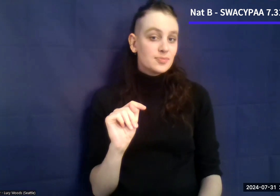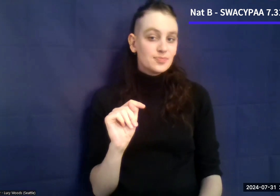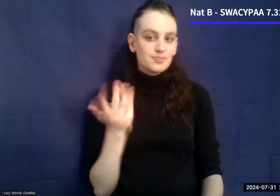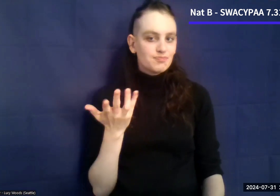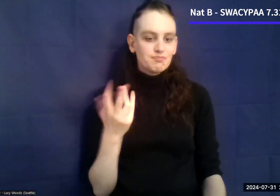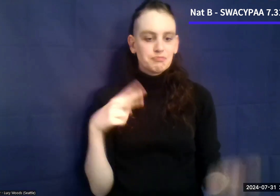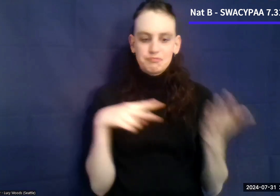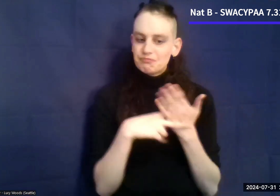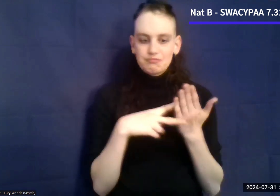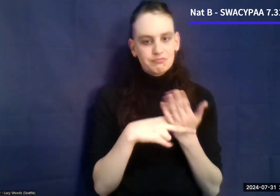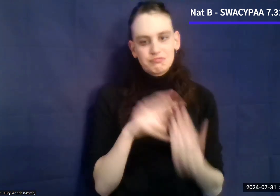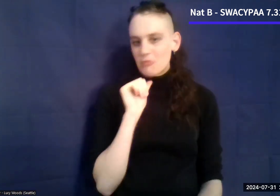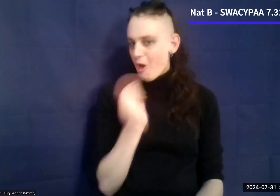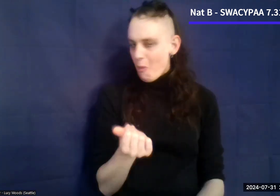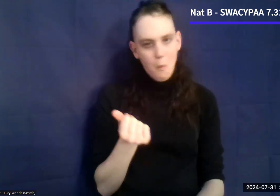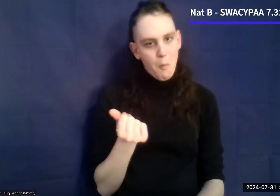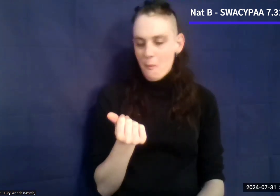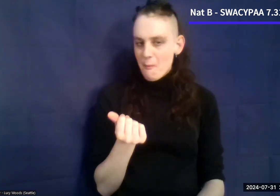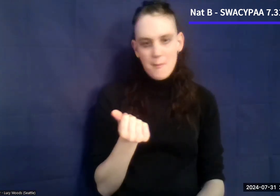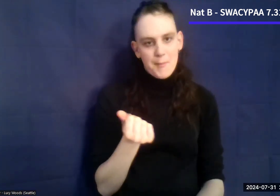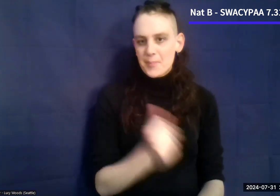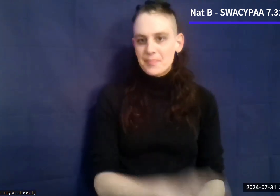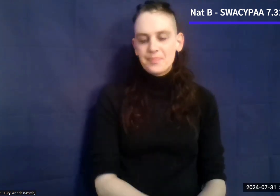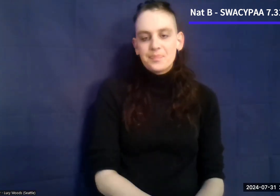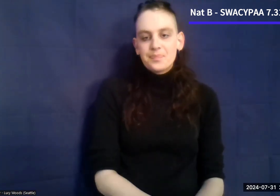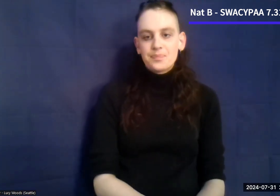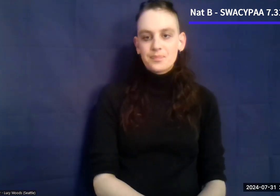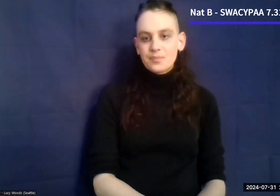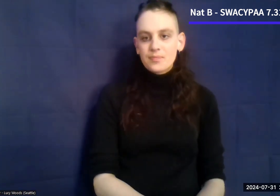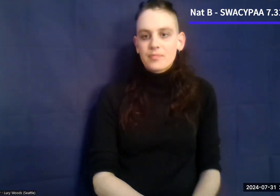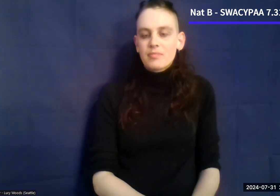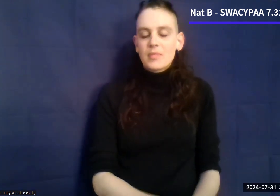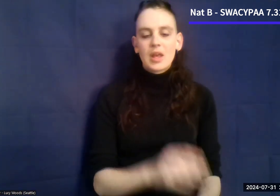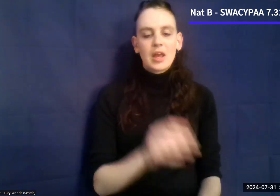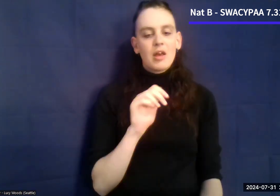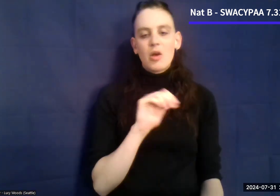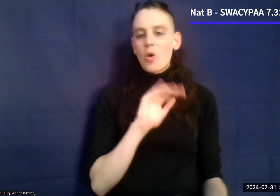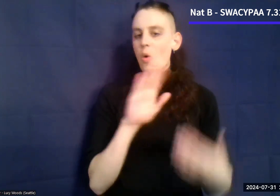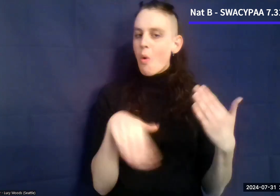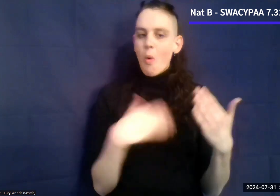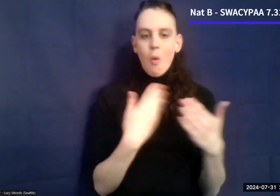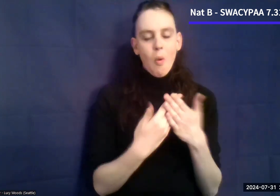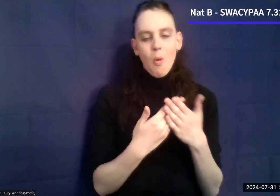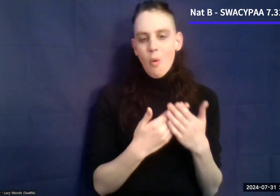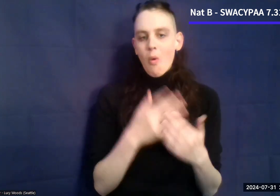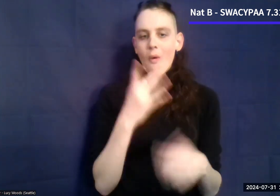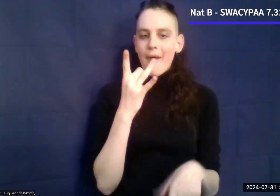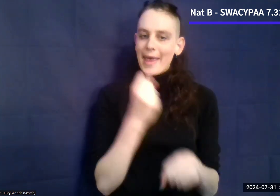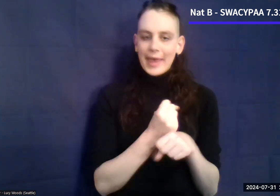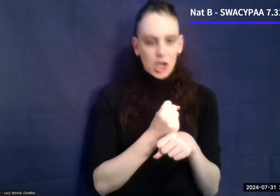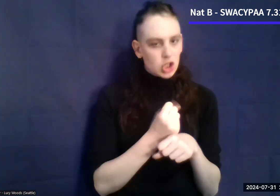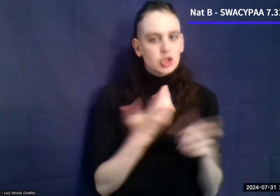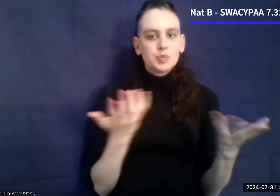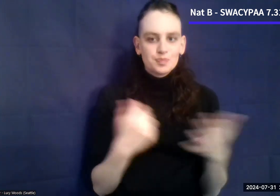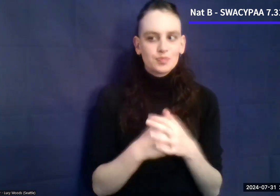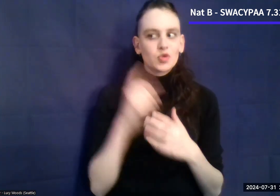found a loophole. And so it's all one stretch of time, which is crazy to me.